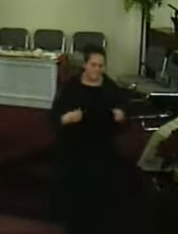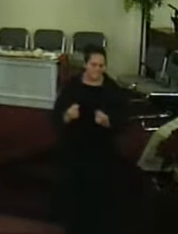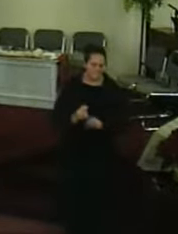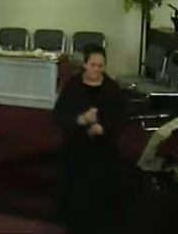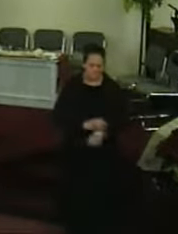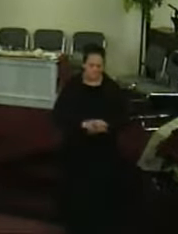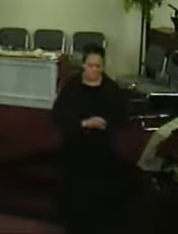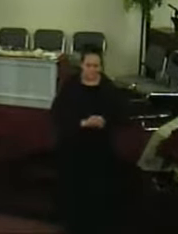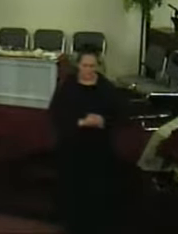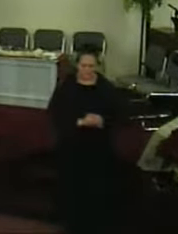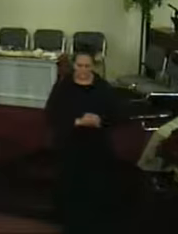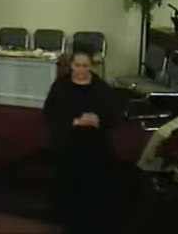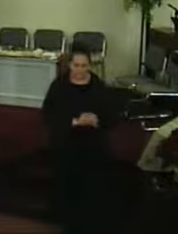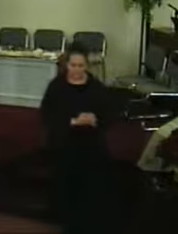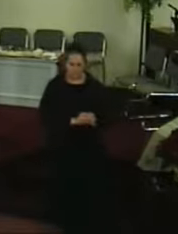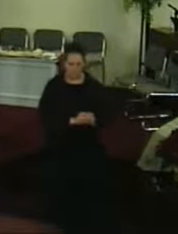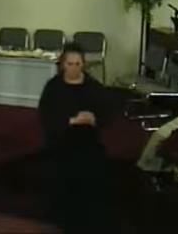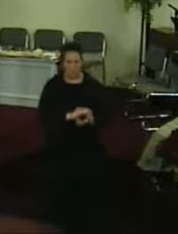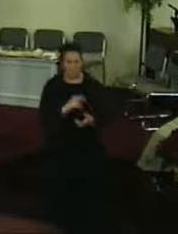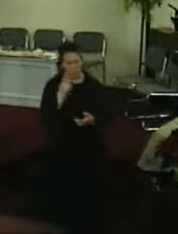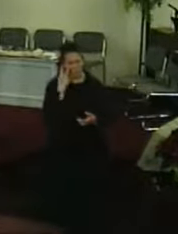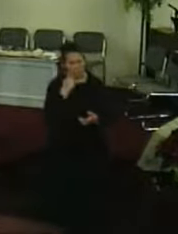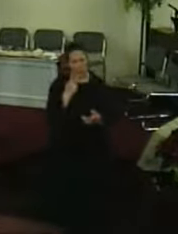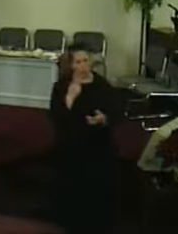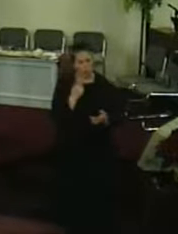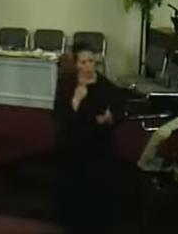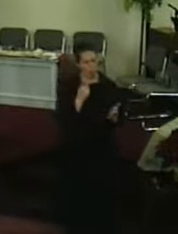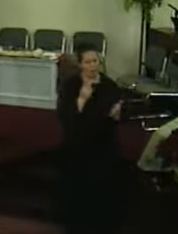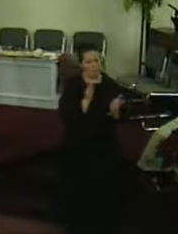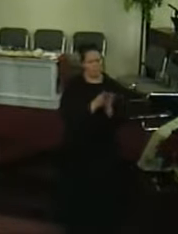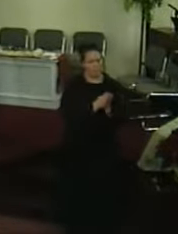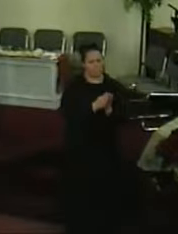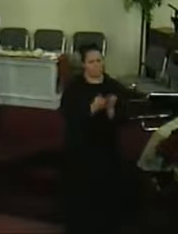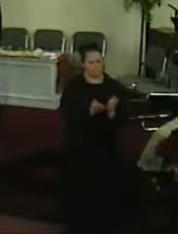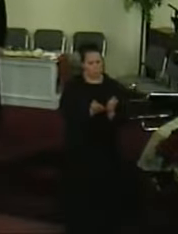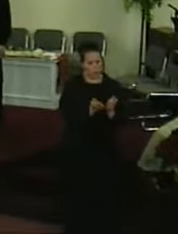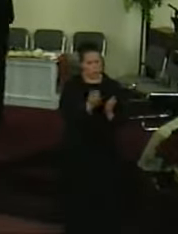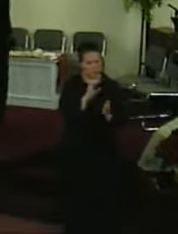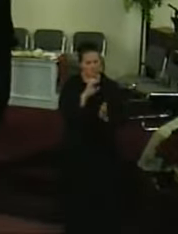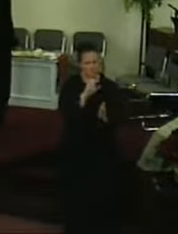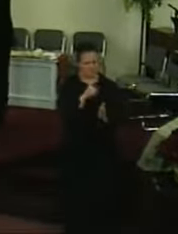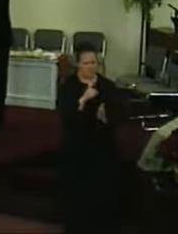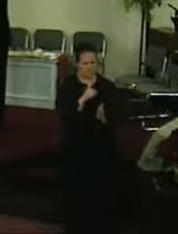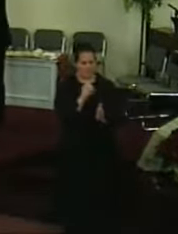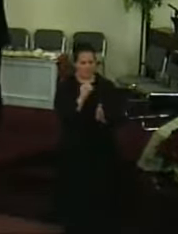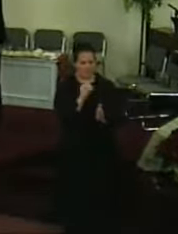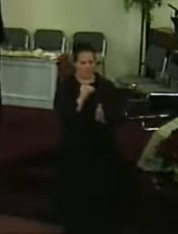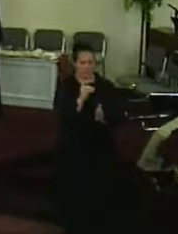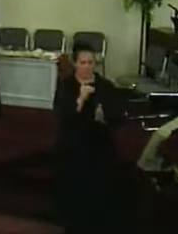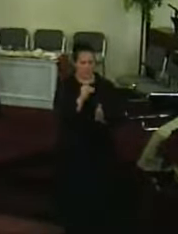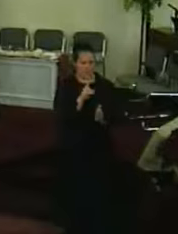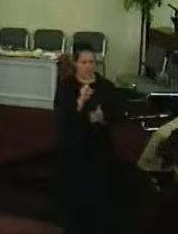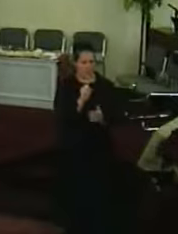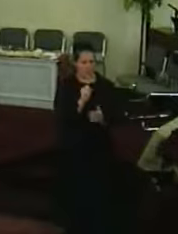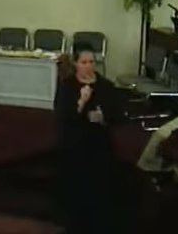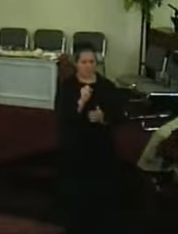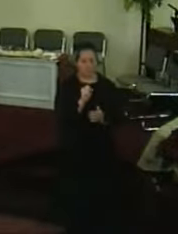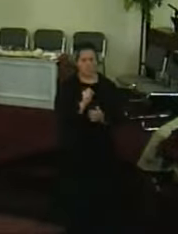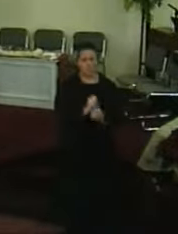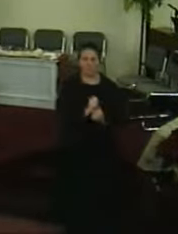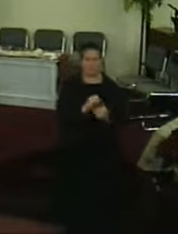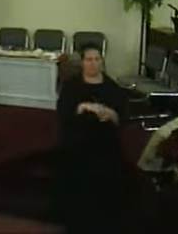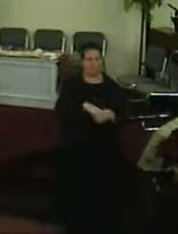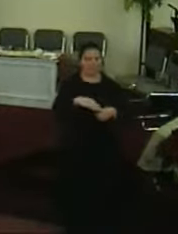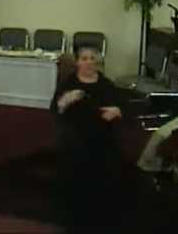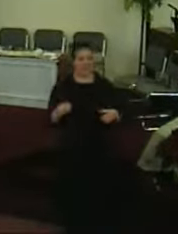When you look at the Exodus, there's an object lesson about your attention. They come out of Egypt.